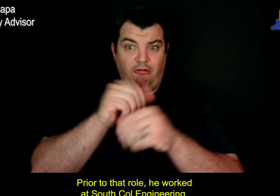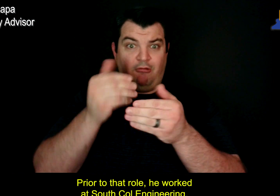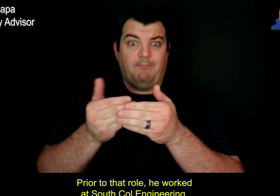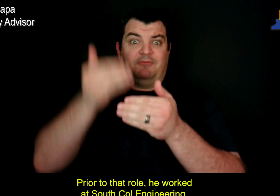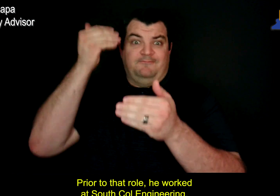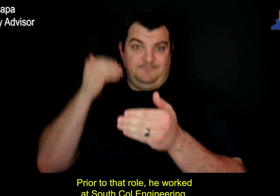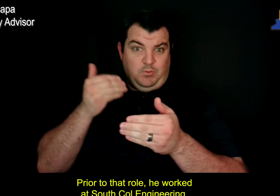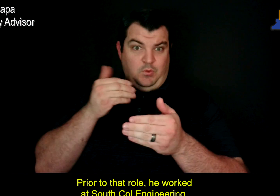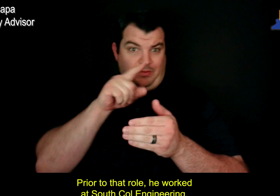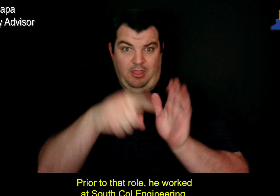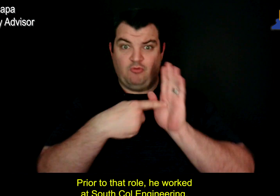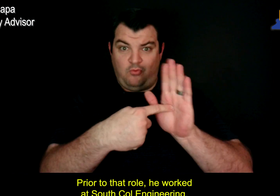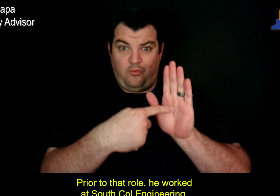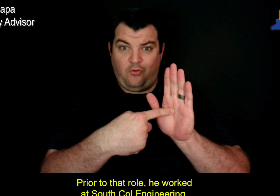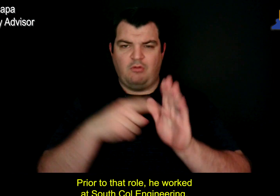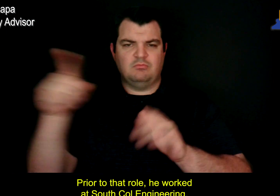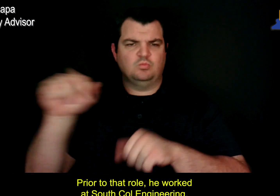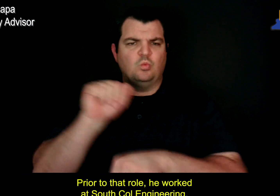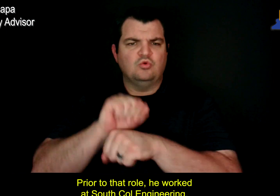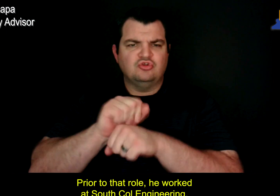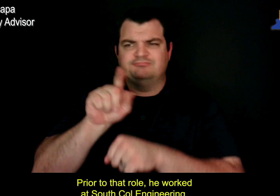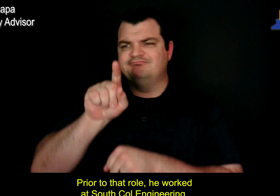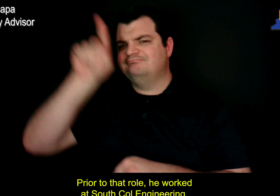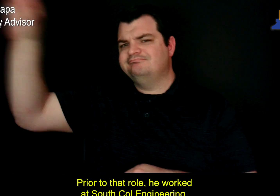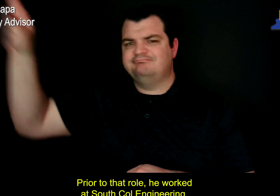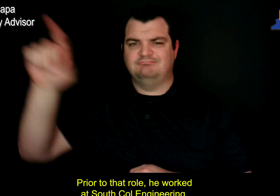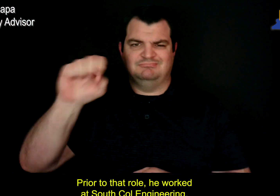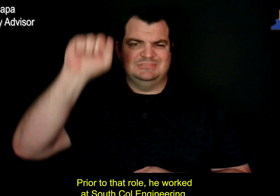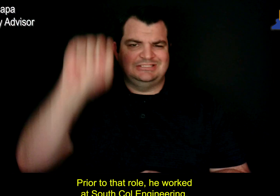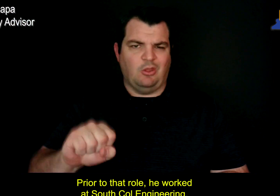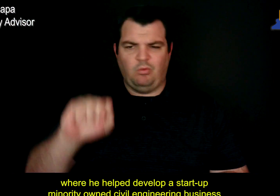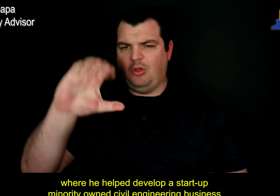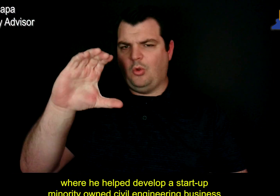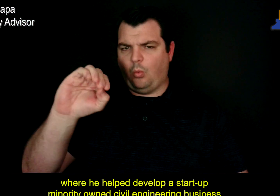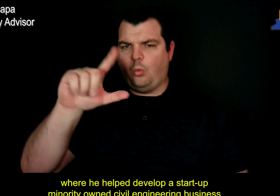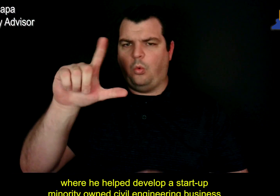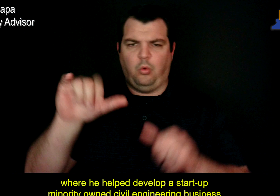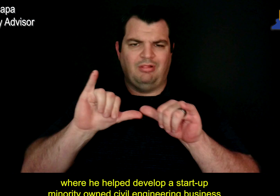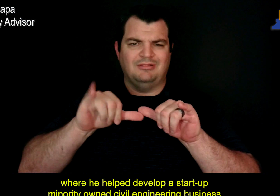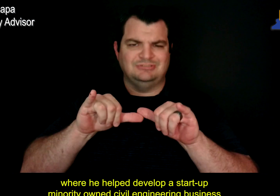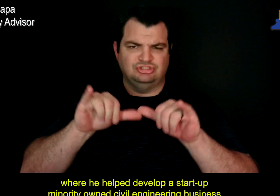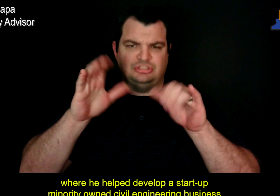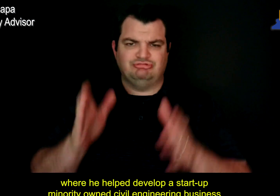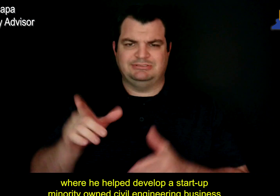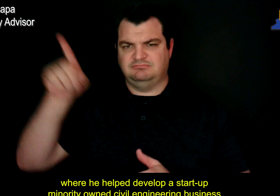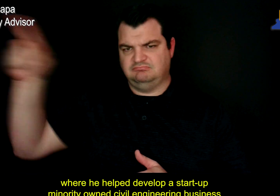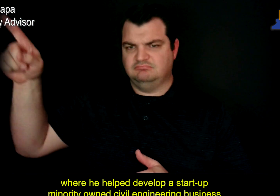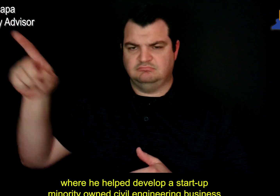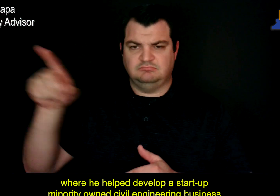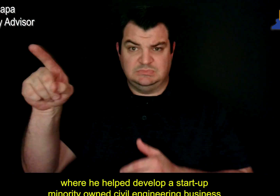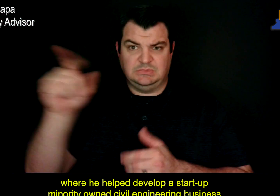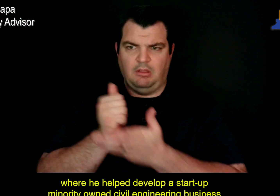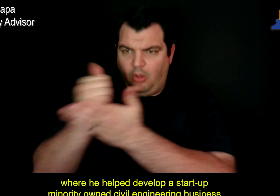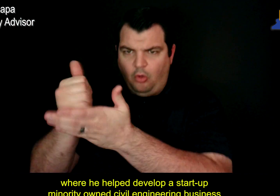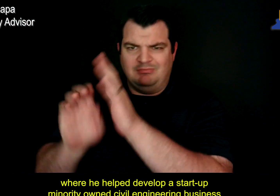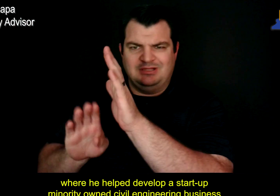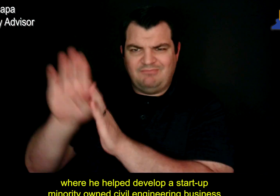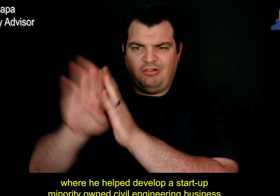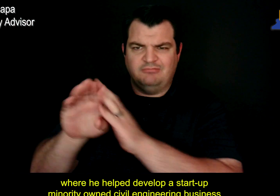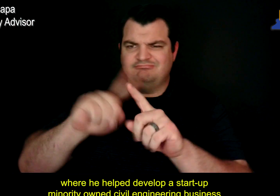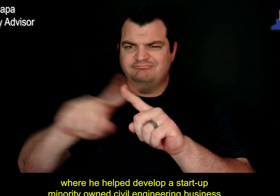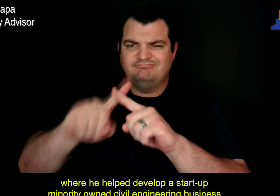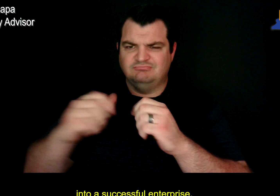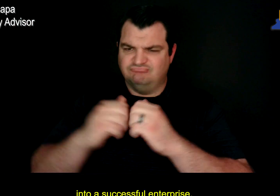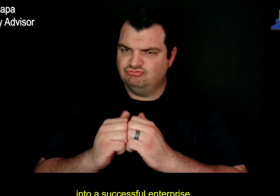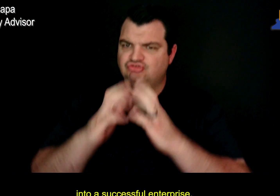Prior to that role, he worked at South Call Engineering, where he helped develop a startup minority owned civil